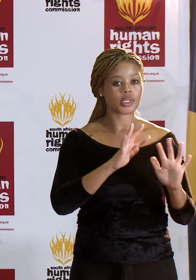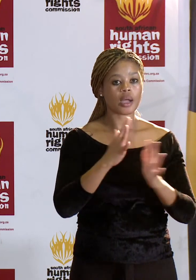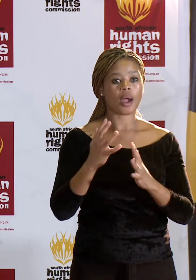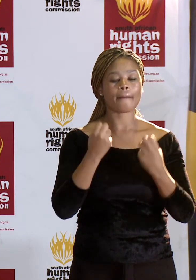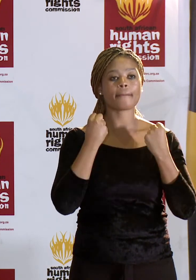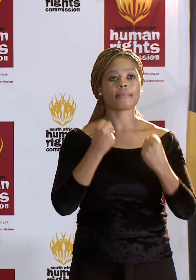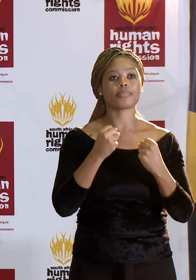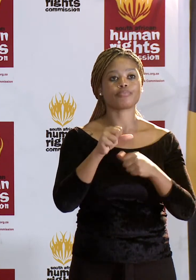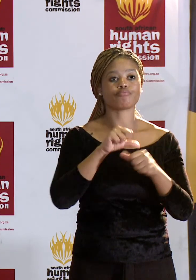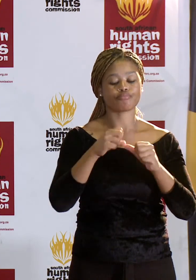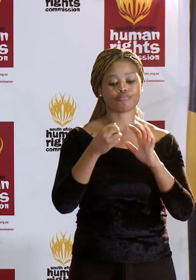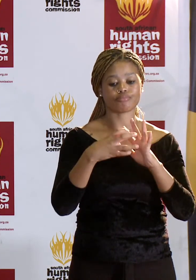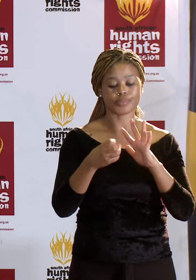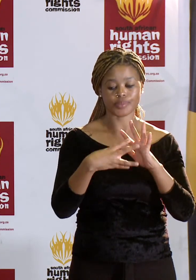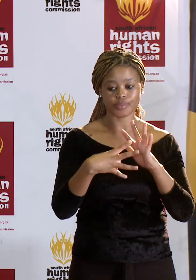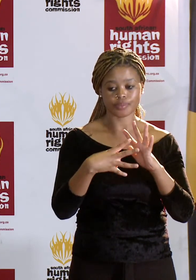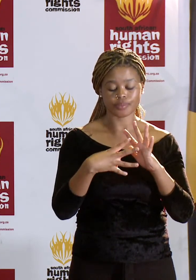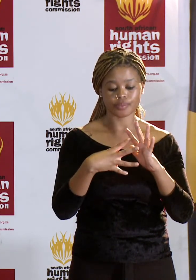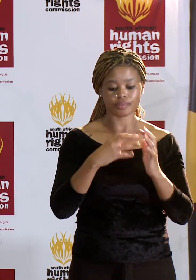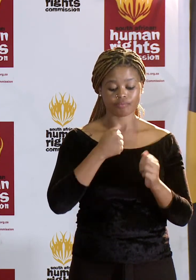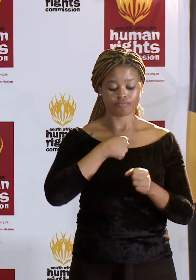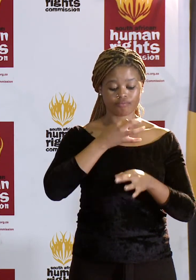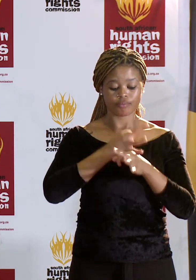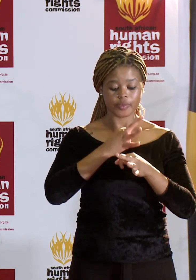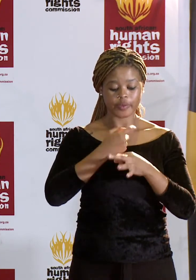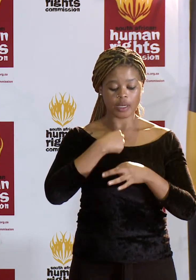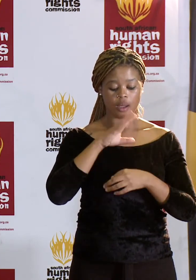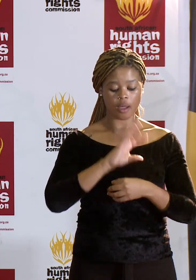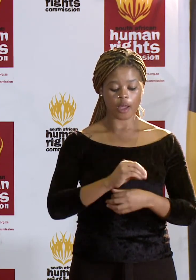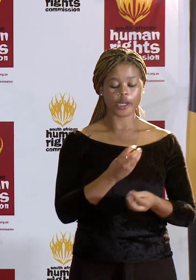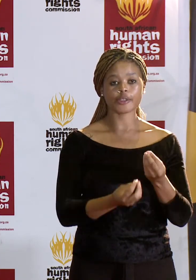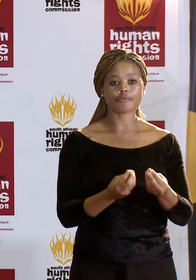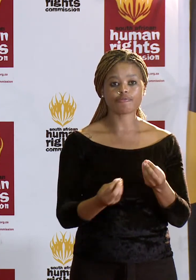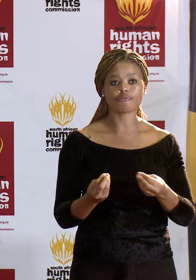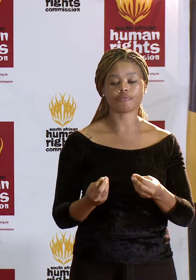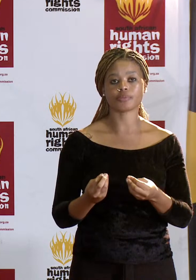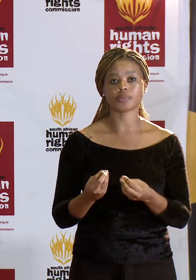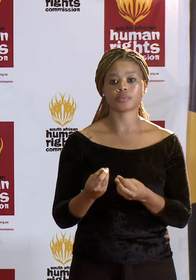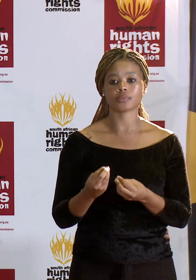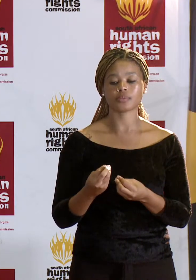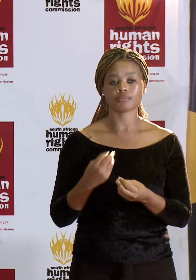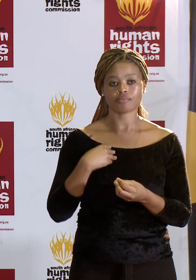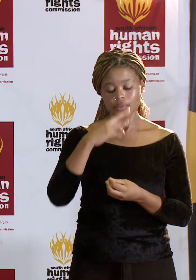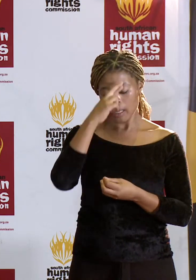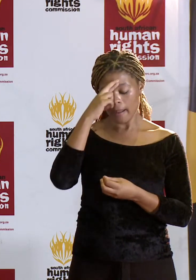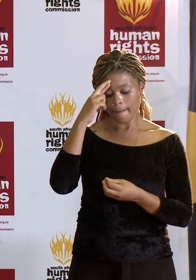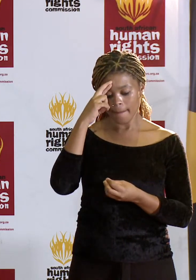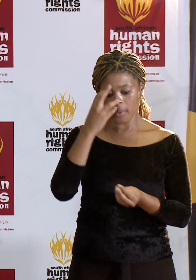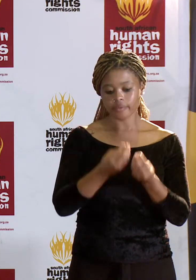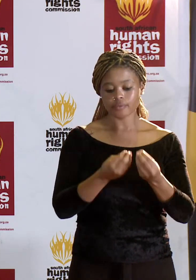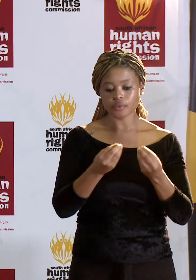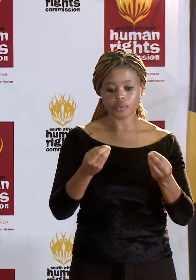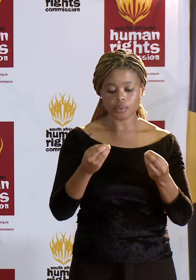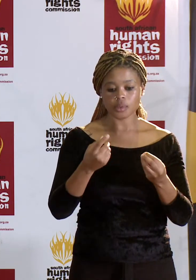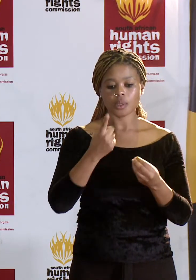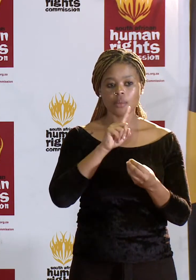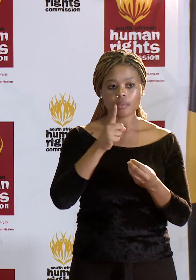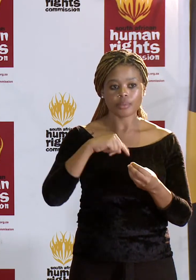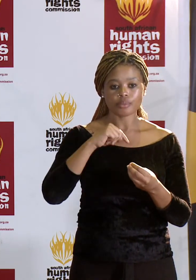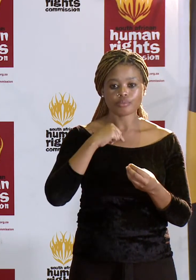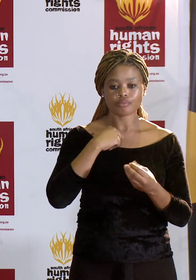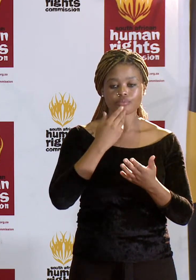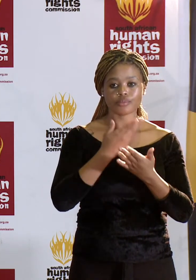powerful social media is. I'm a father, I have children. I miss my children, but we live together in the